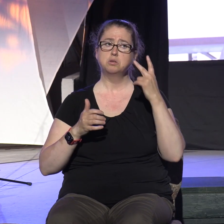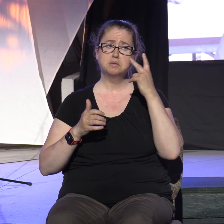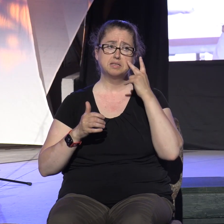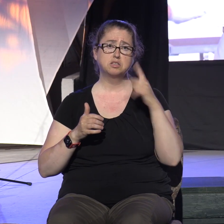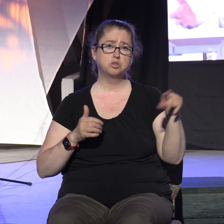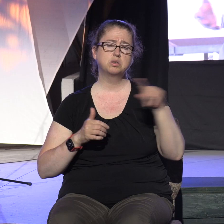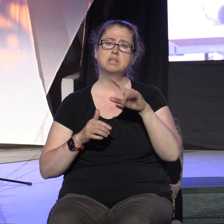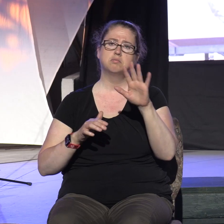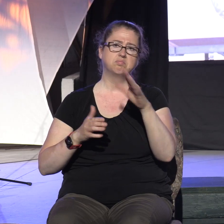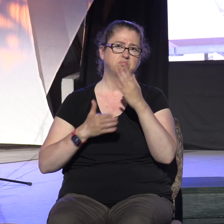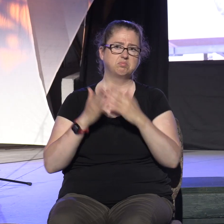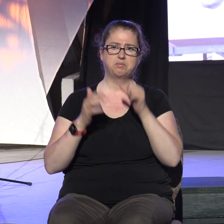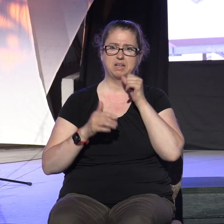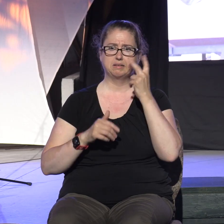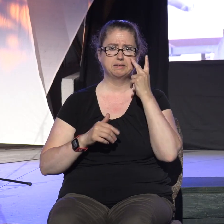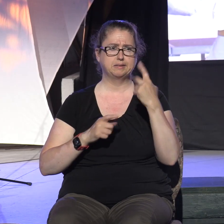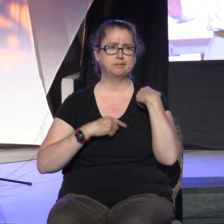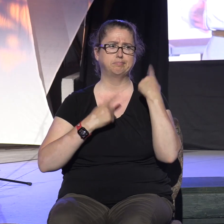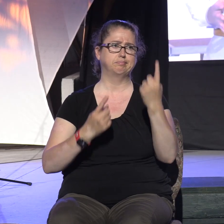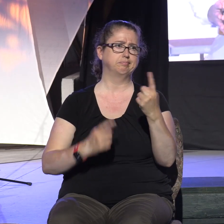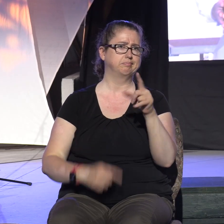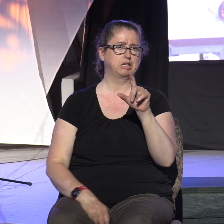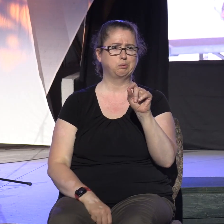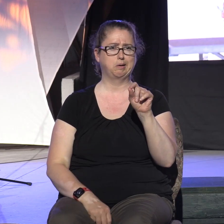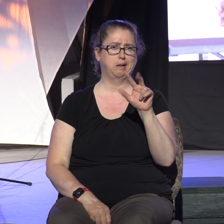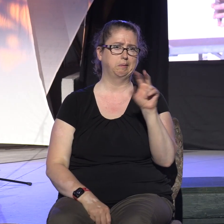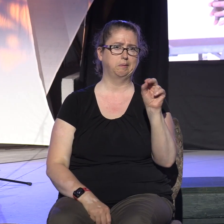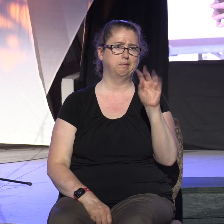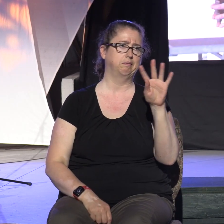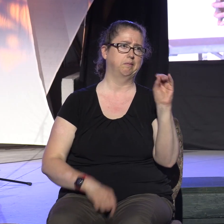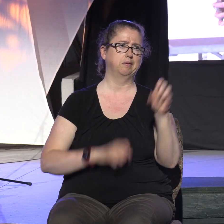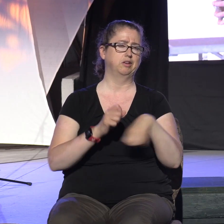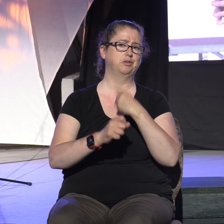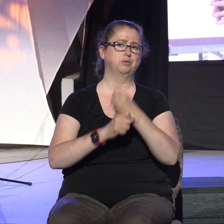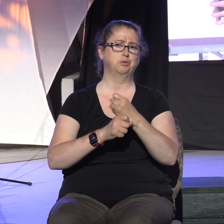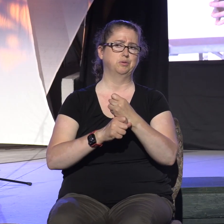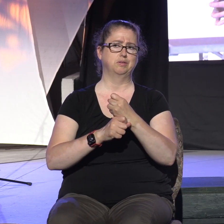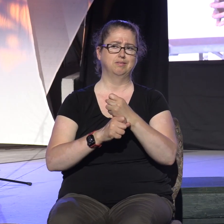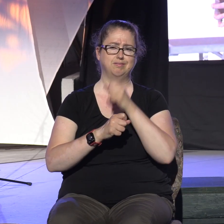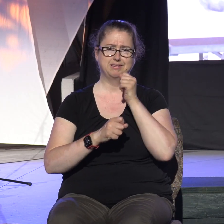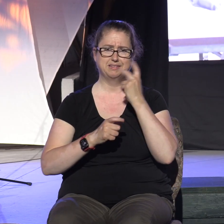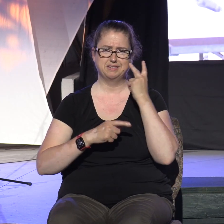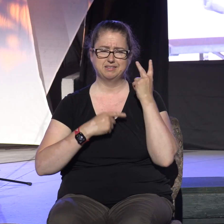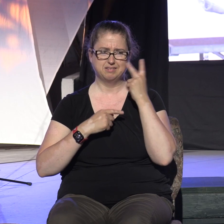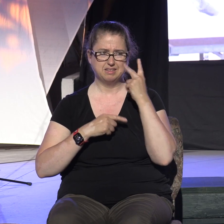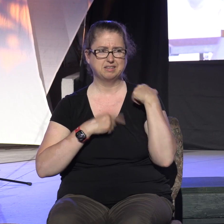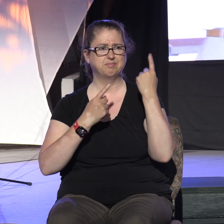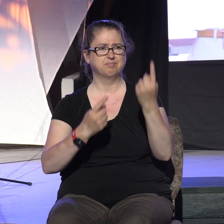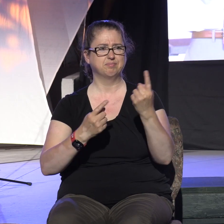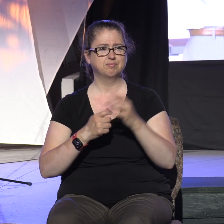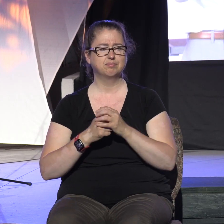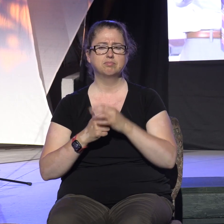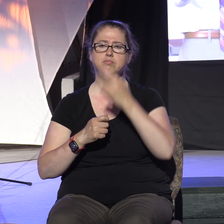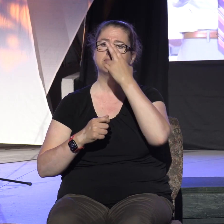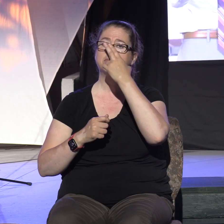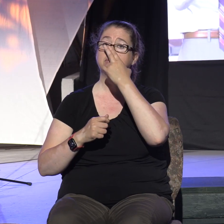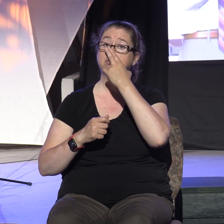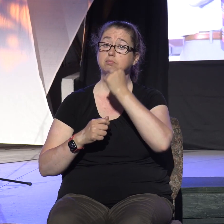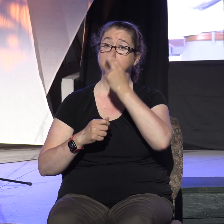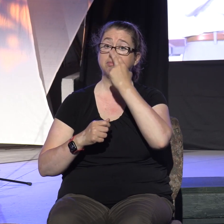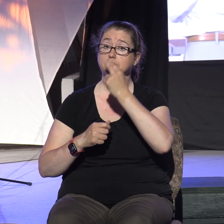we look at other people who we haven't seen for a long time, and we think, let's be honest here, man, they're really looking old. But we